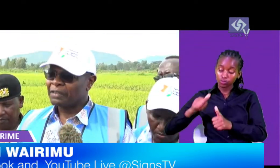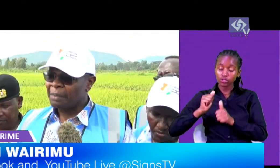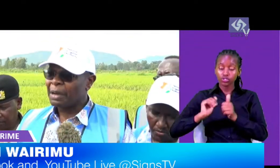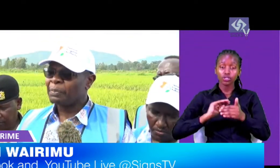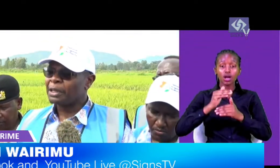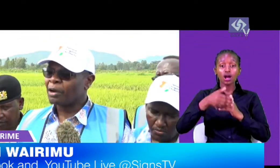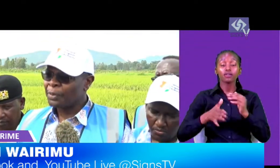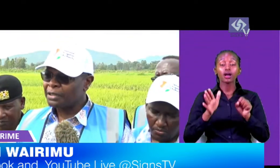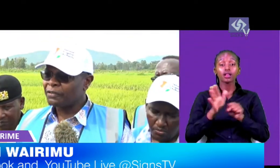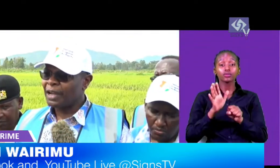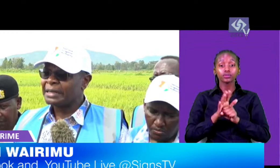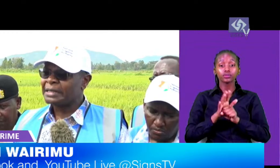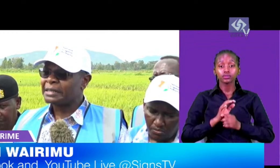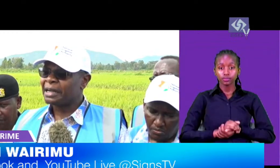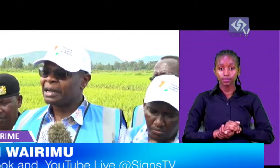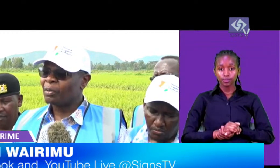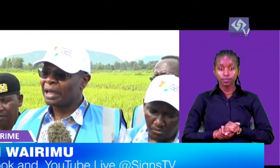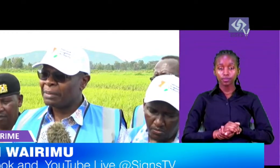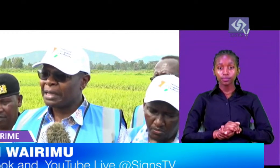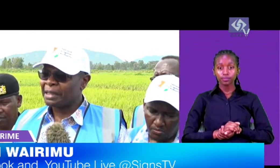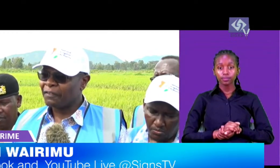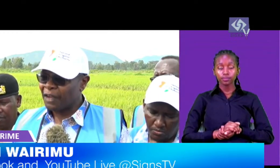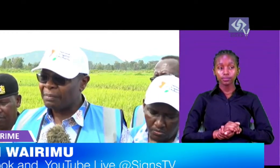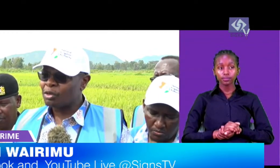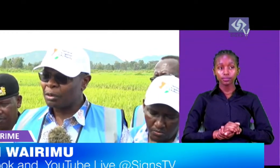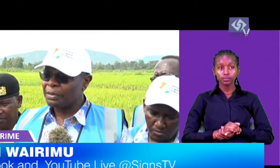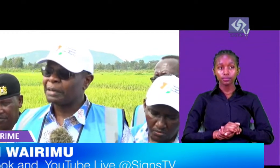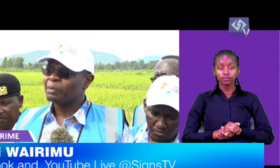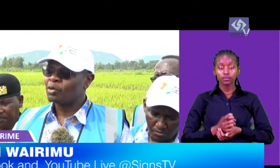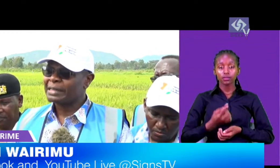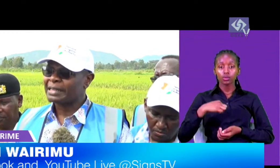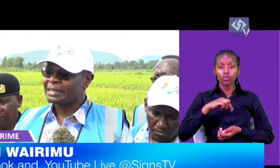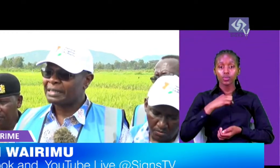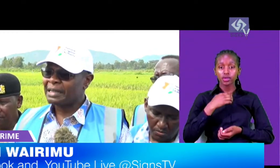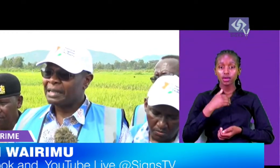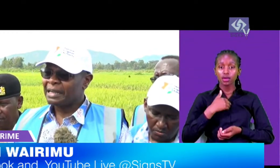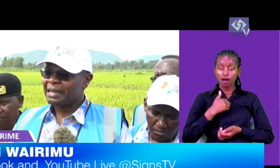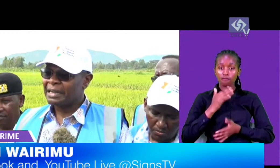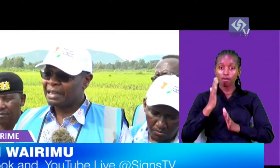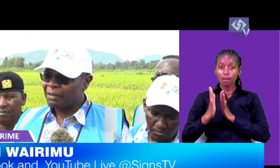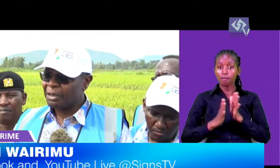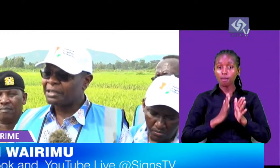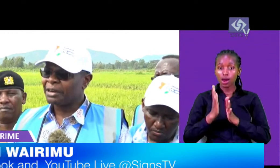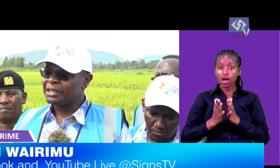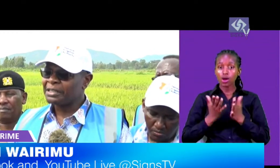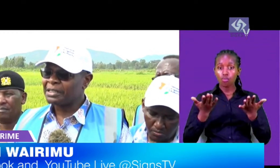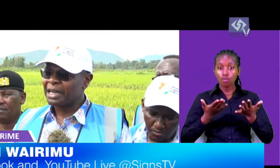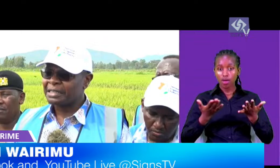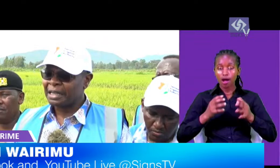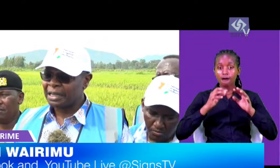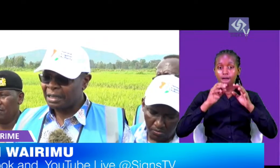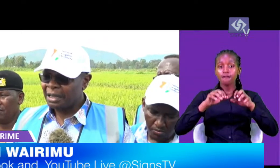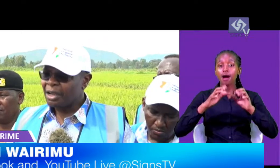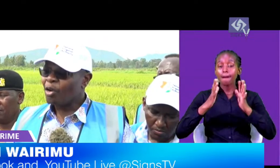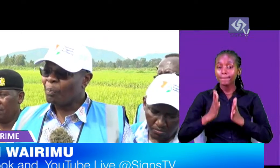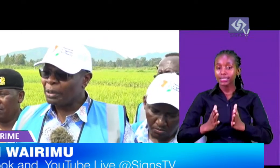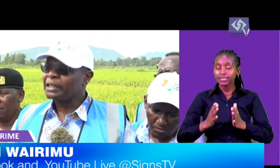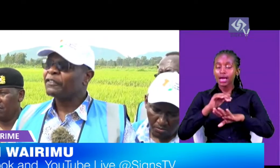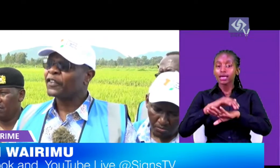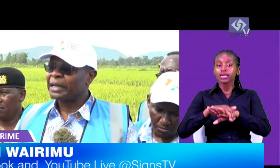up with a cooperative fund whereby the farmers will be able to access government credits at completely friendly,